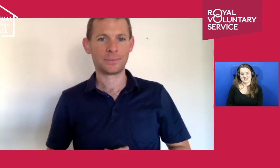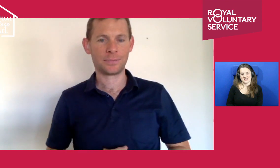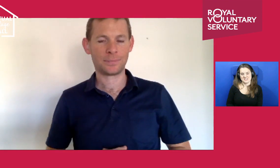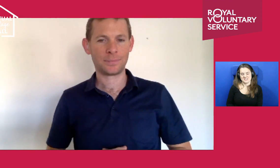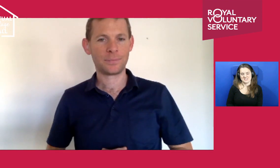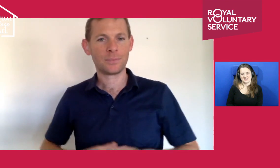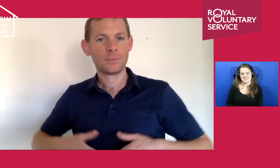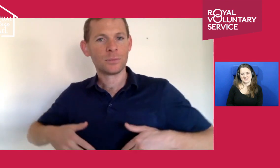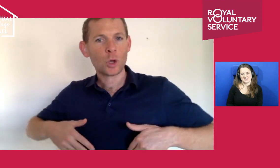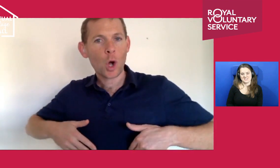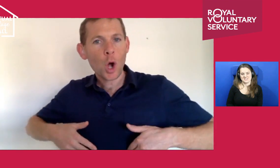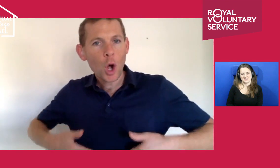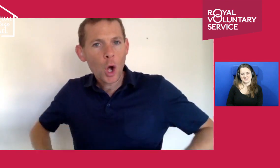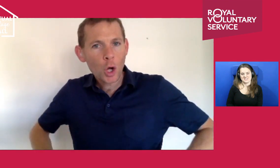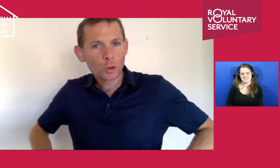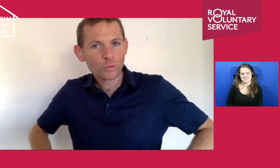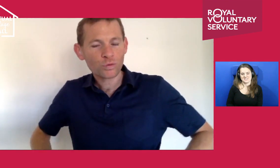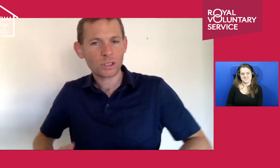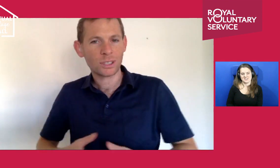Thirsty.